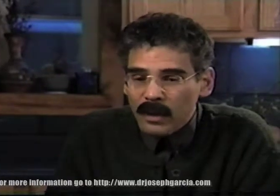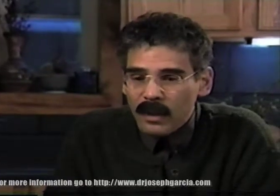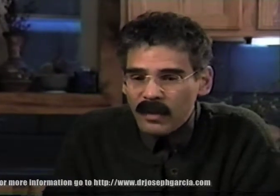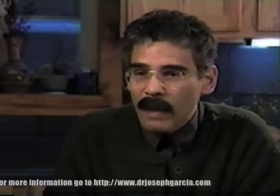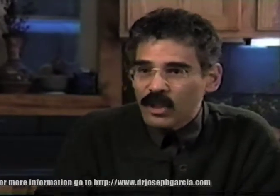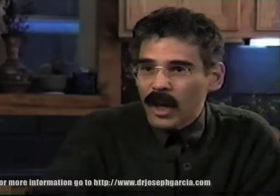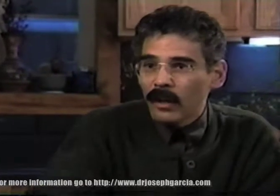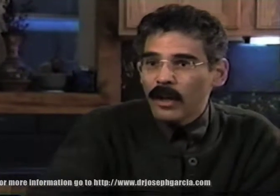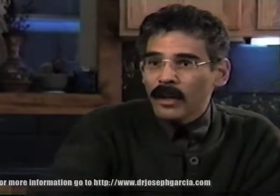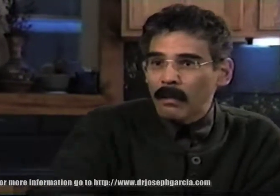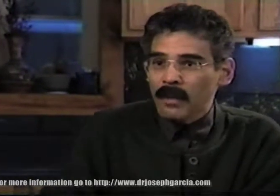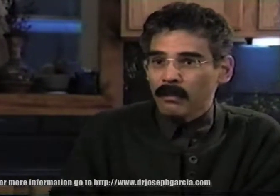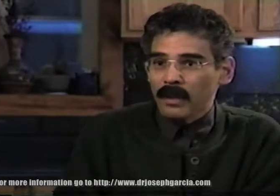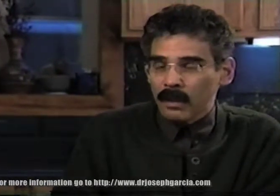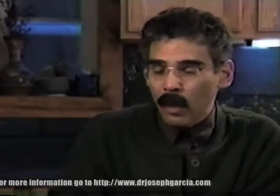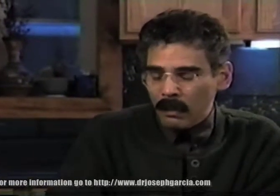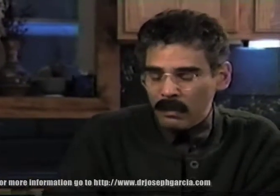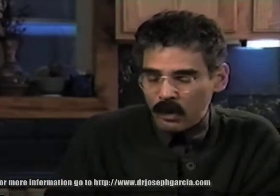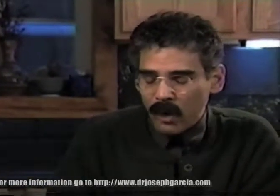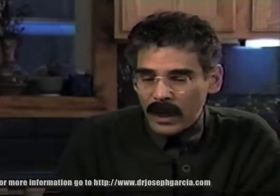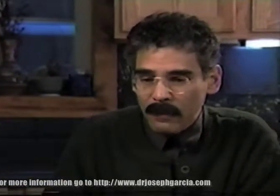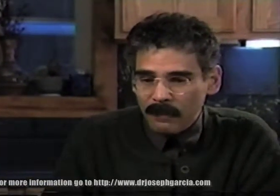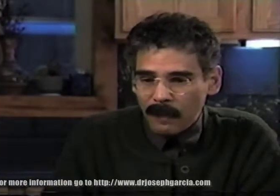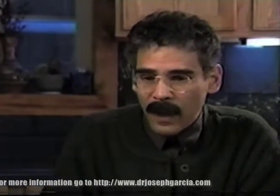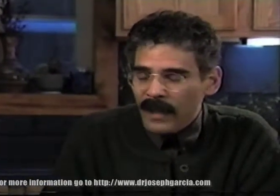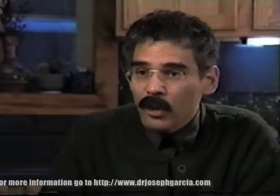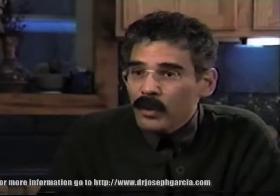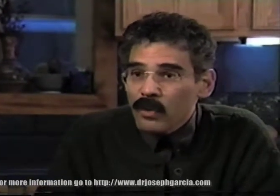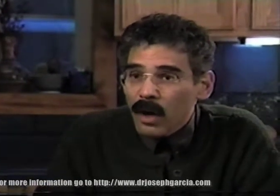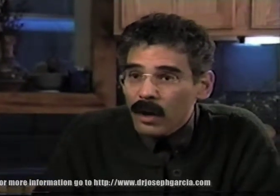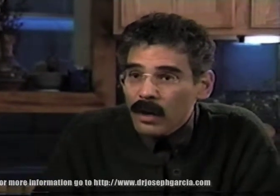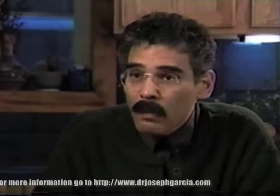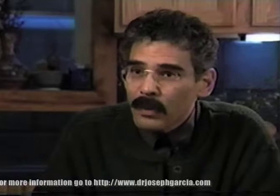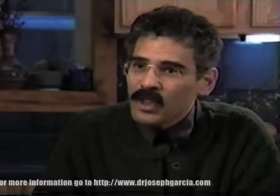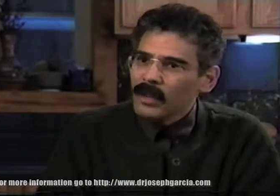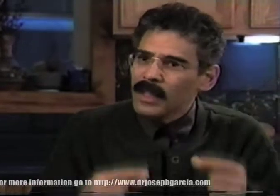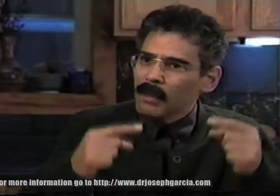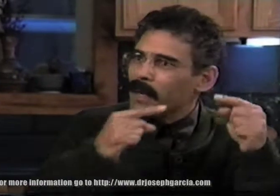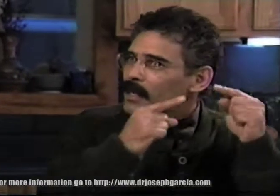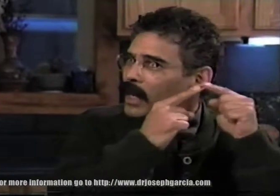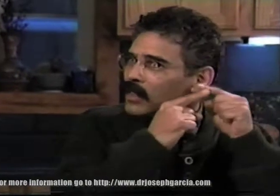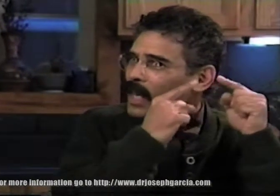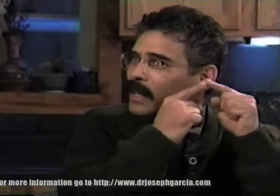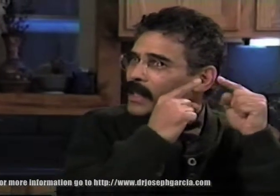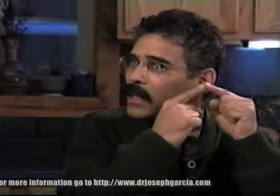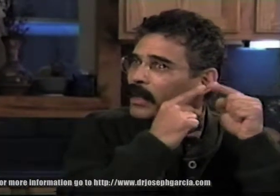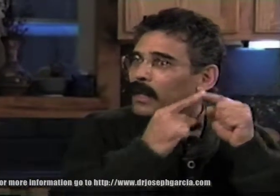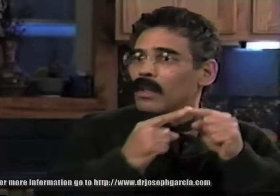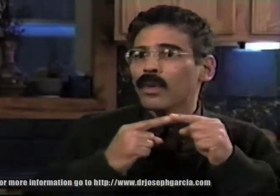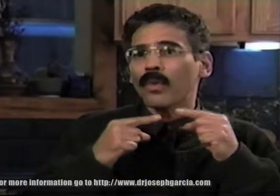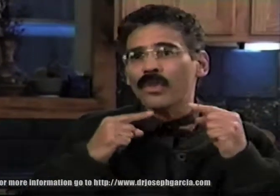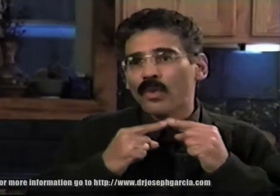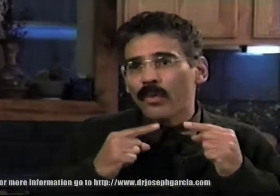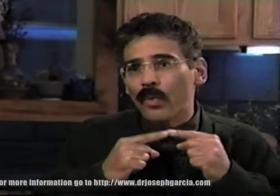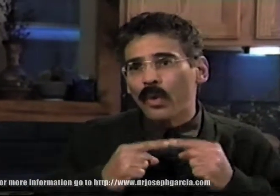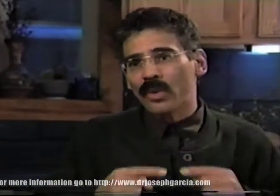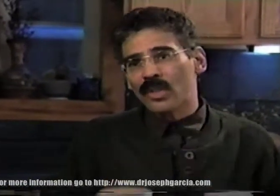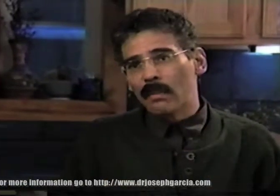than to have a child come up to them, walk up to them crying, and they don't know what's wrong. But when the child can take the pain sign and say, I've got an earache, or a sore throat, or a stomach